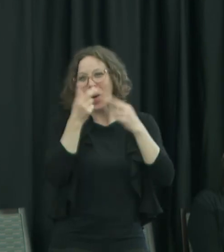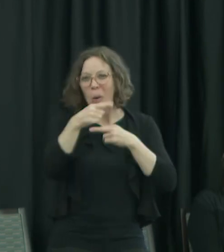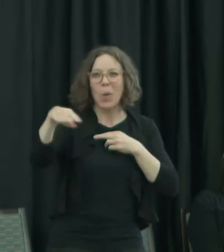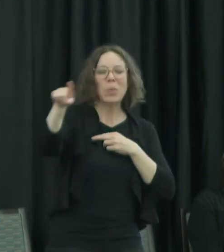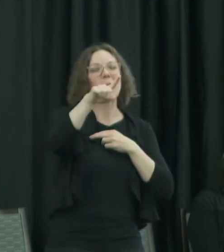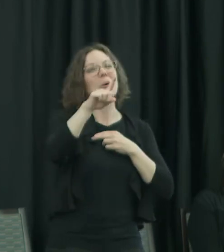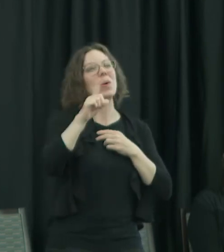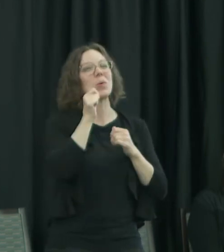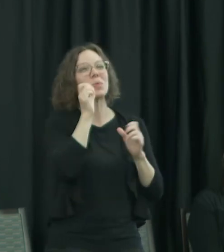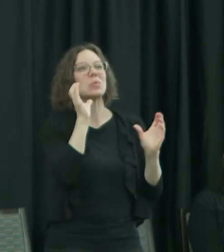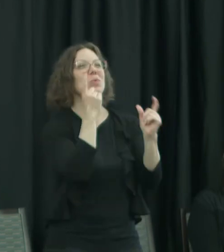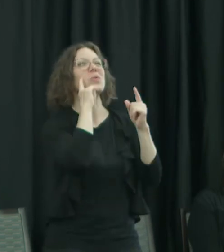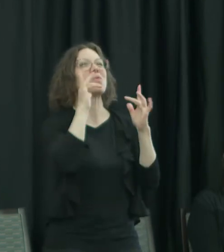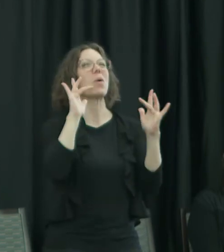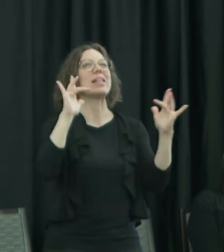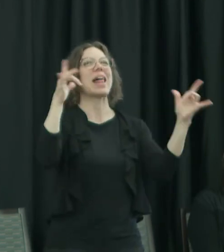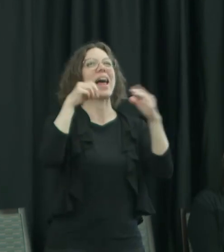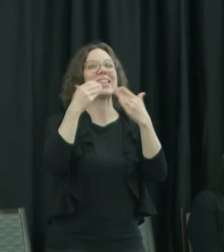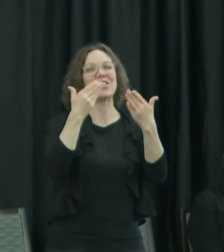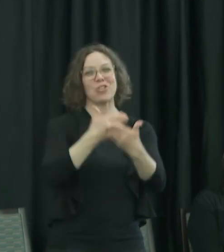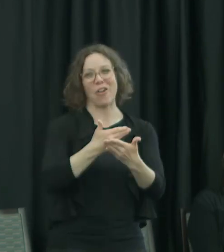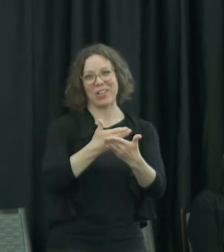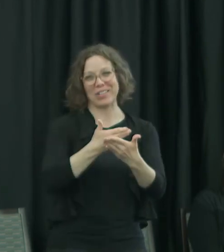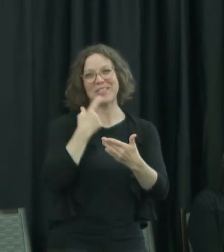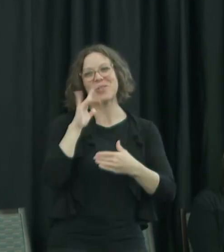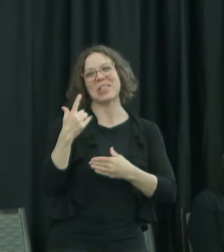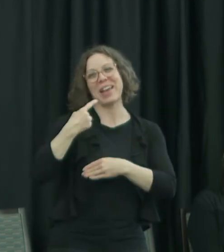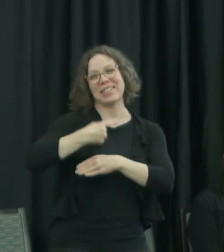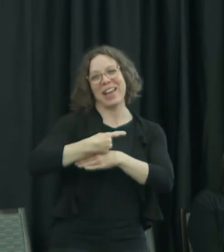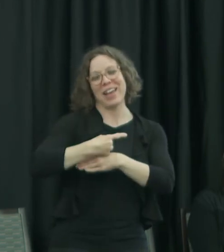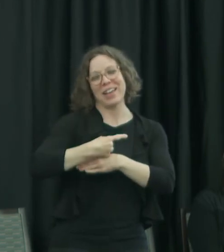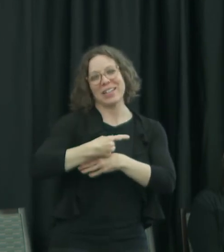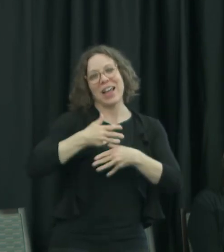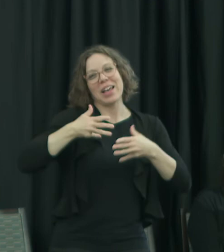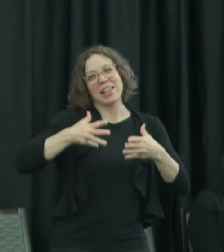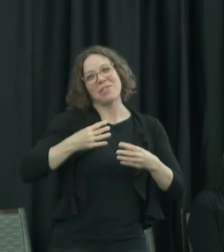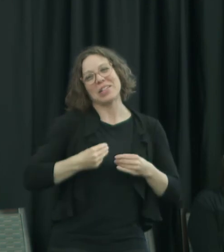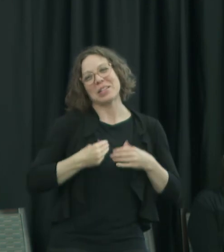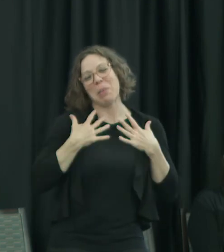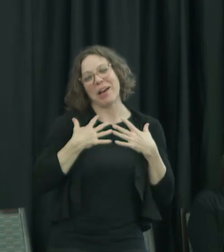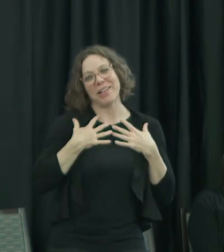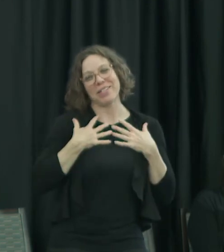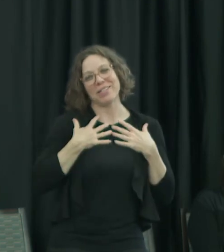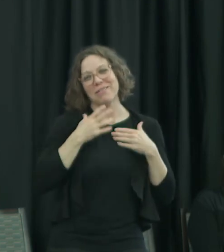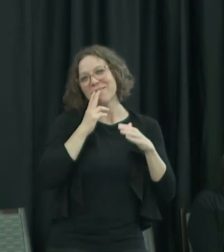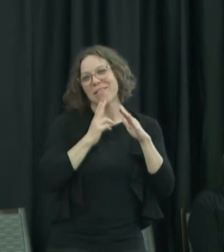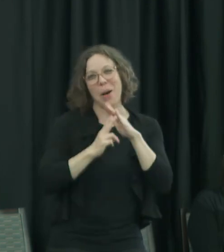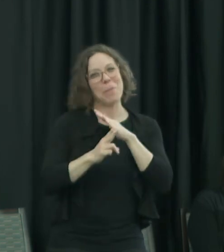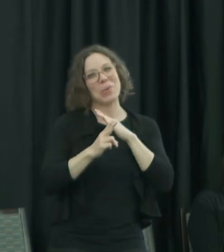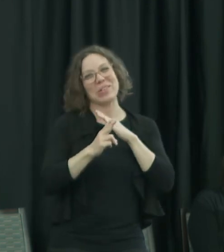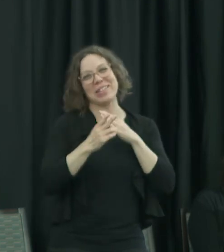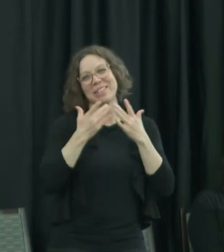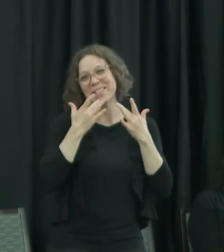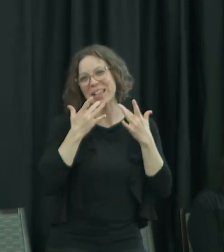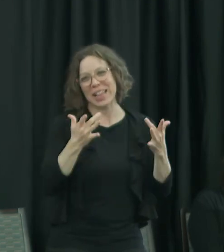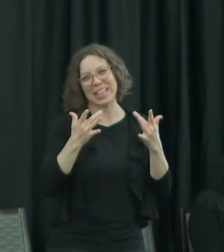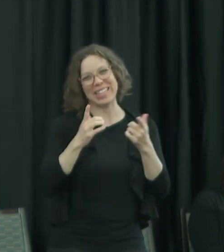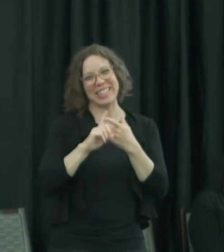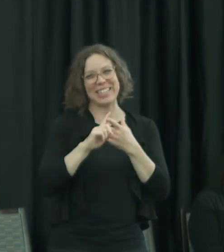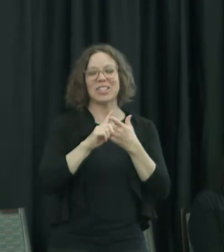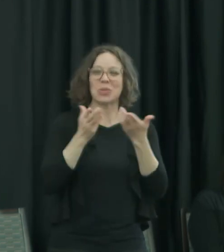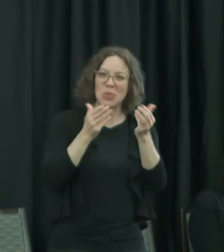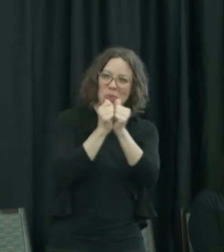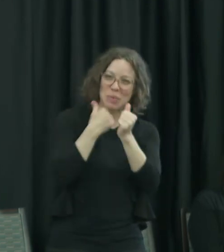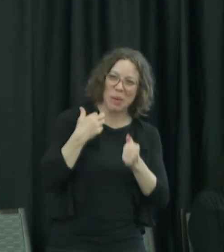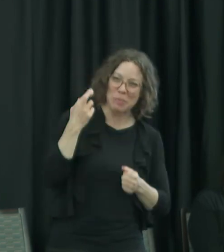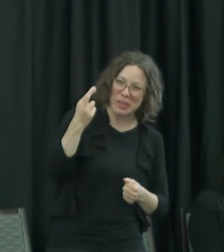search for the light in the darkness of their days, and I am left inspired, humbled, and lucky to not only serve with